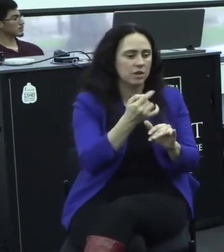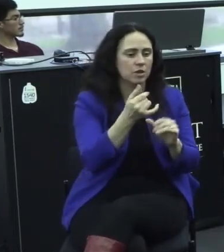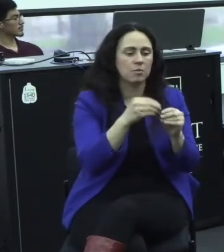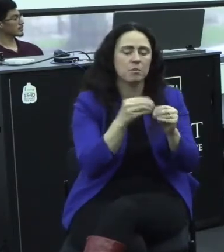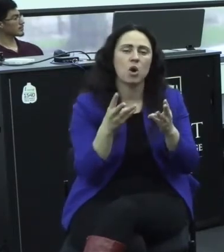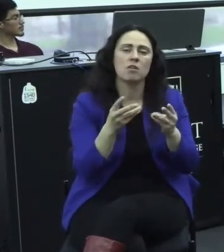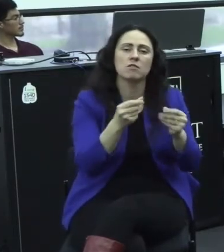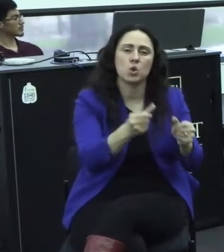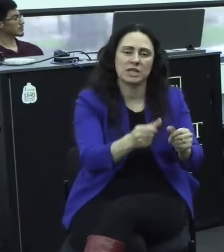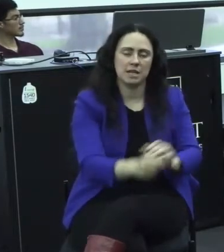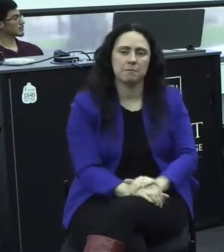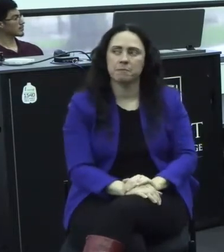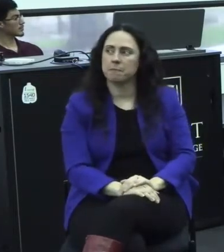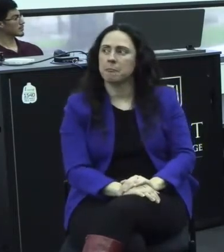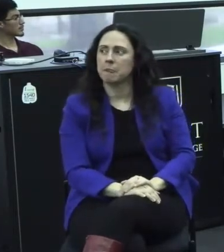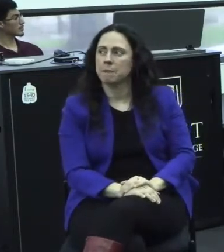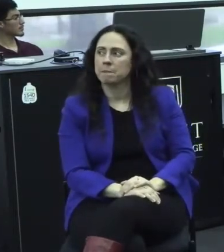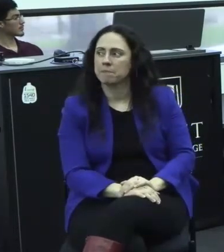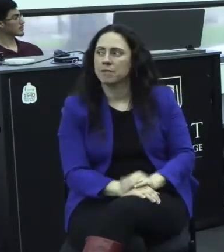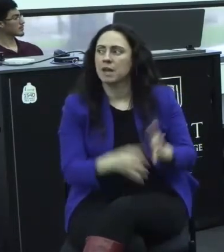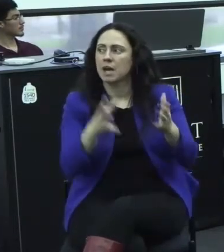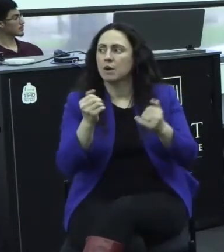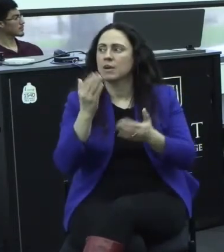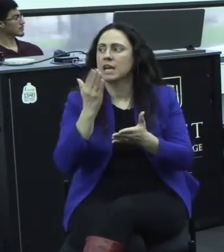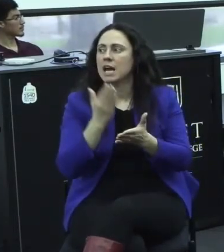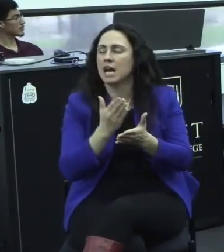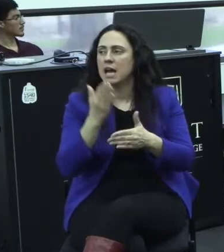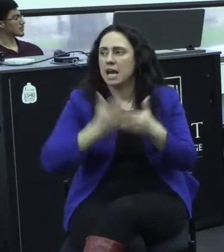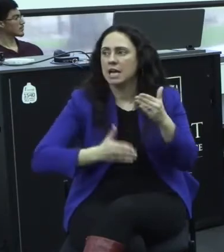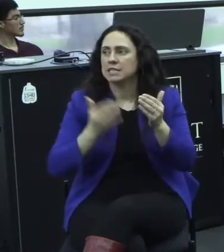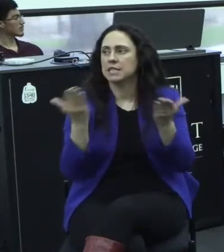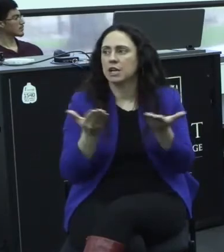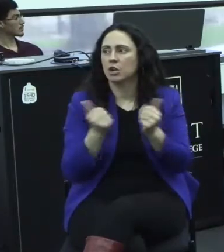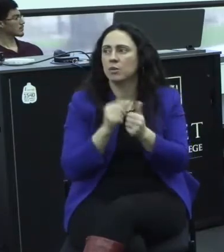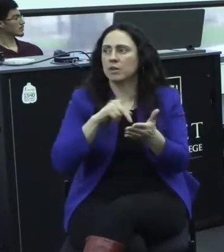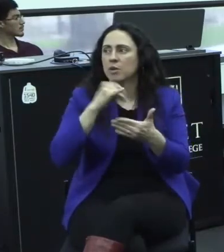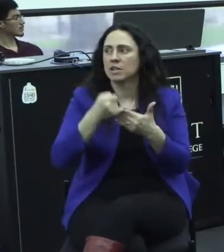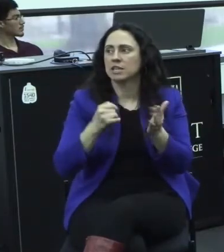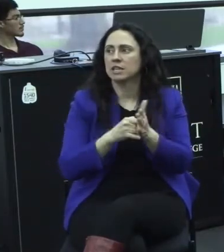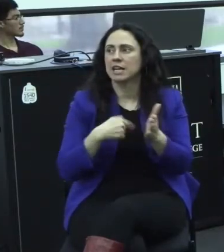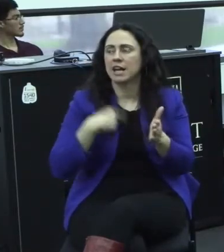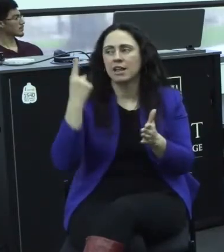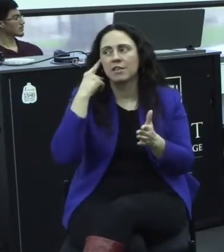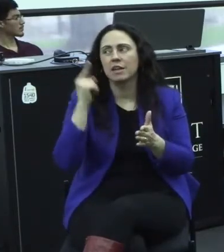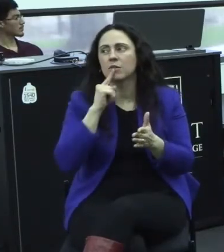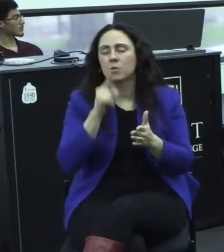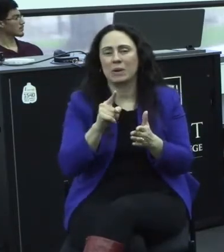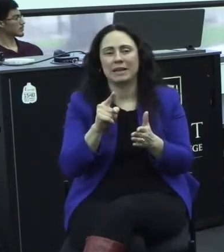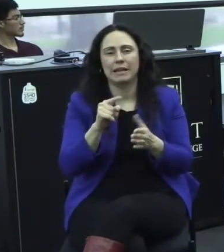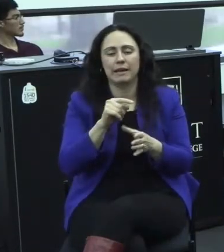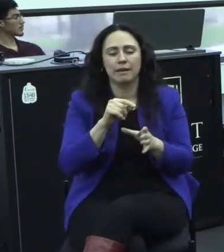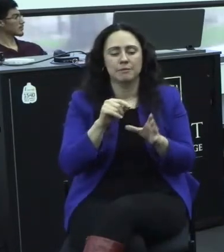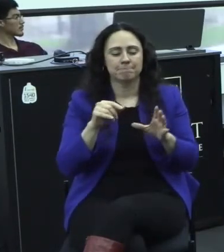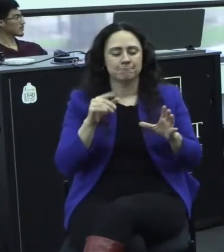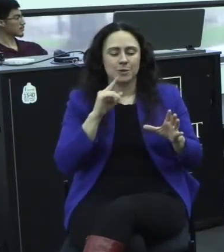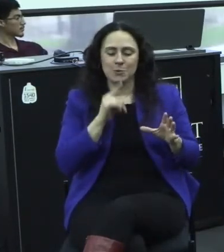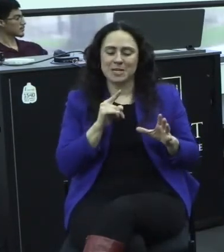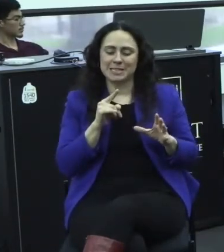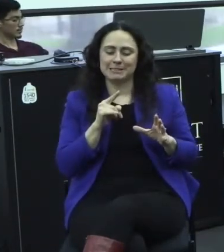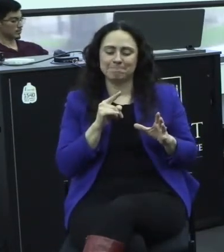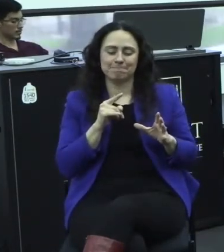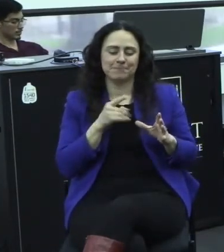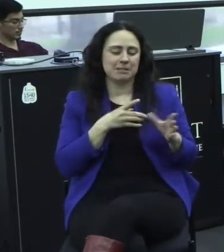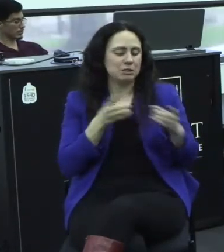fluidly. And I want to end here with a project that I think really kind of embodies accessible